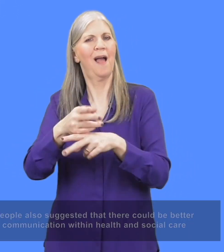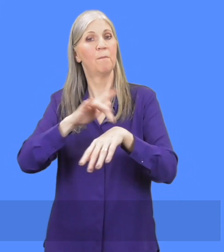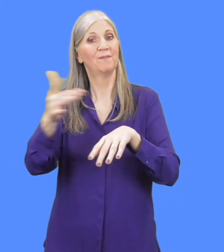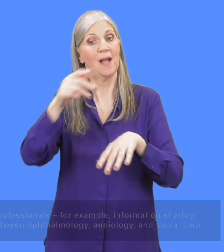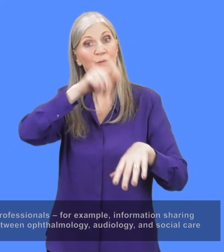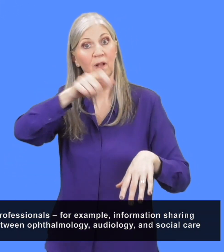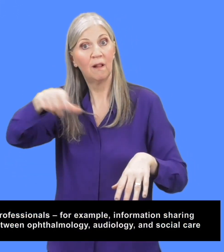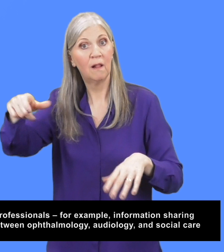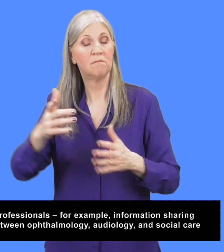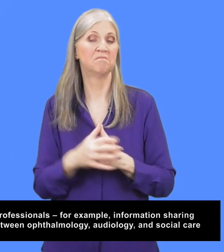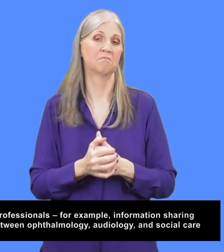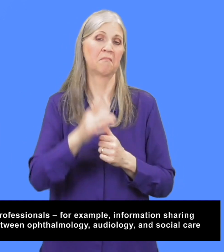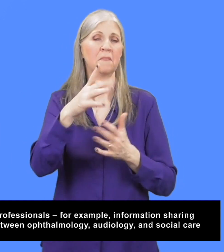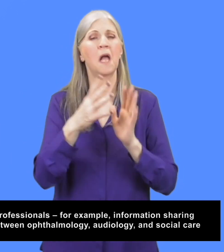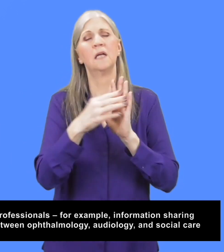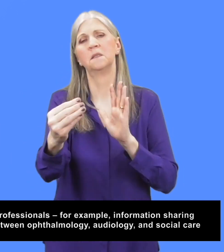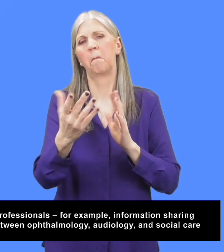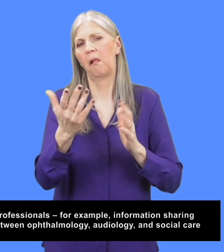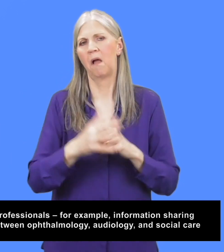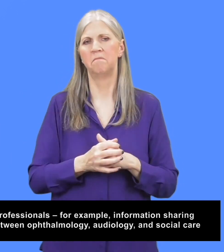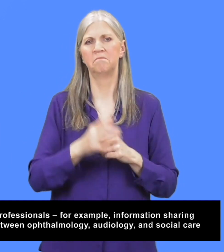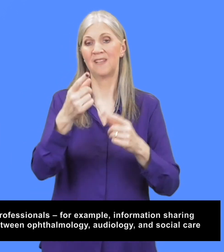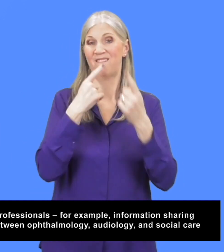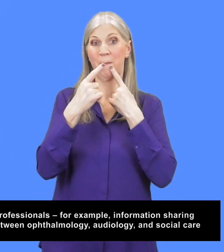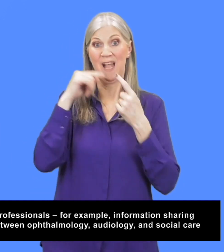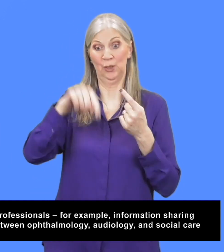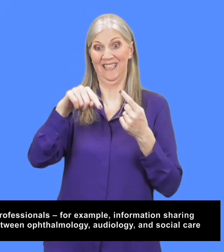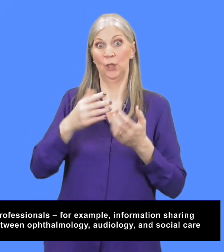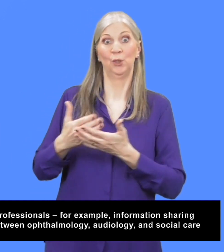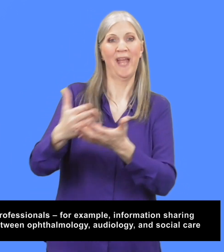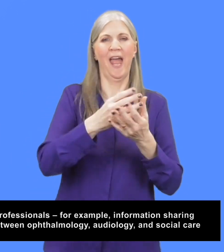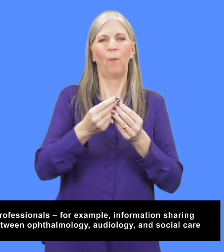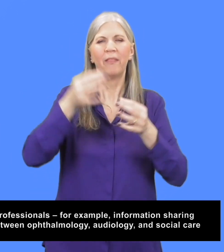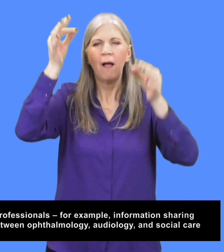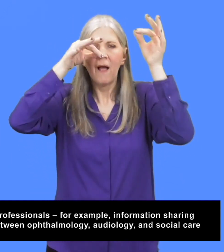professionals. For example, information sharing between ophthalmology, audiology,